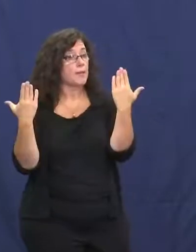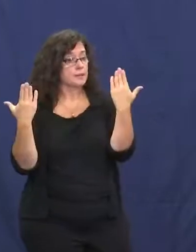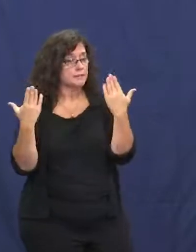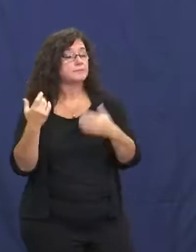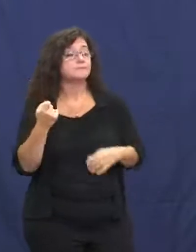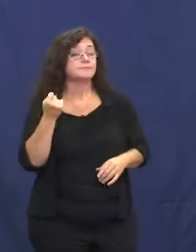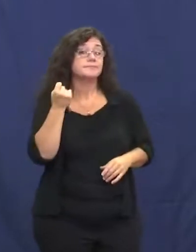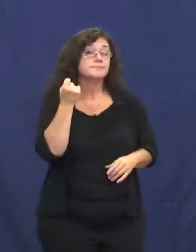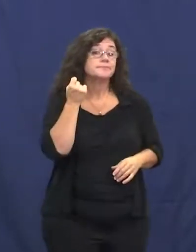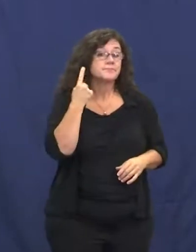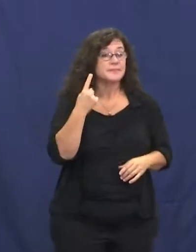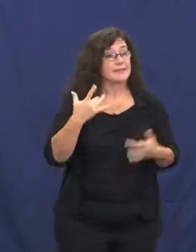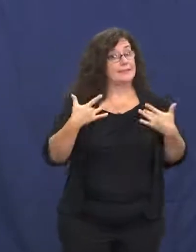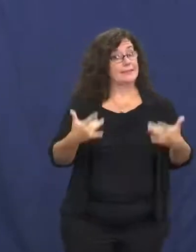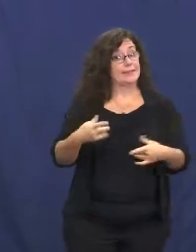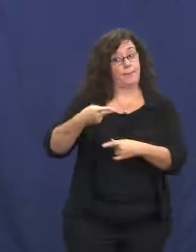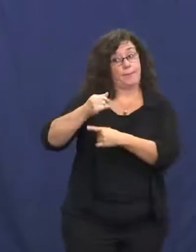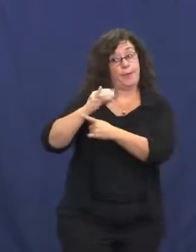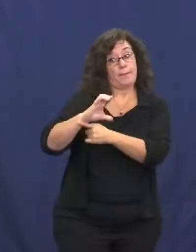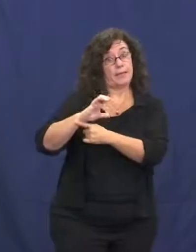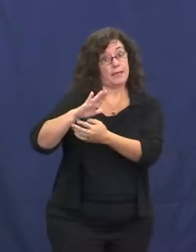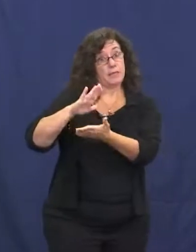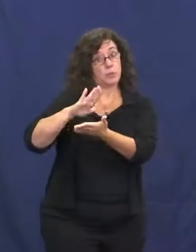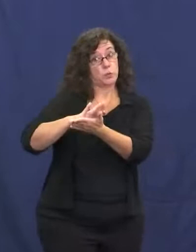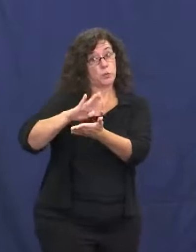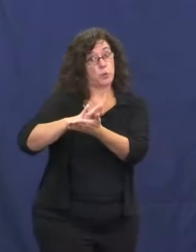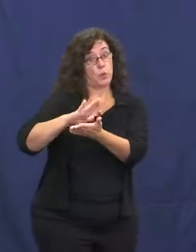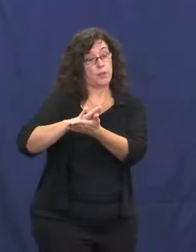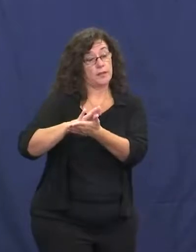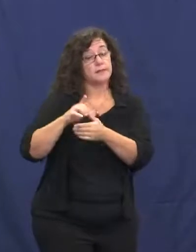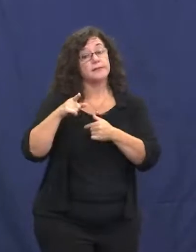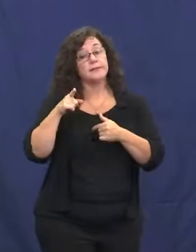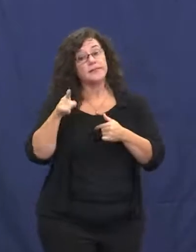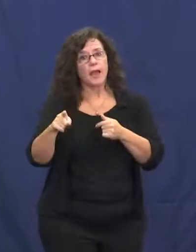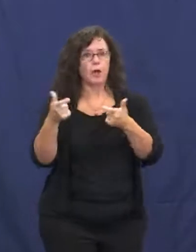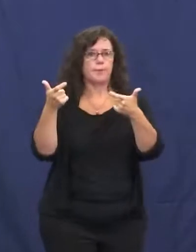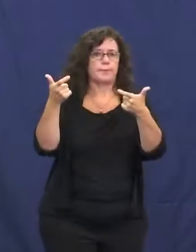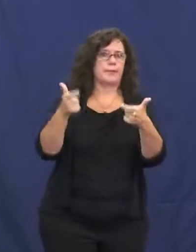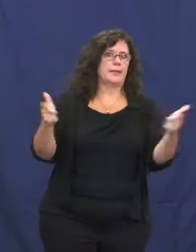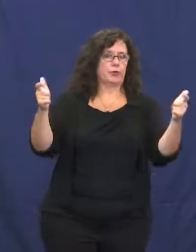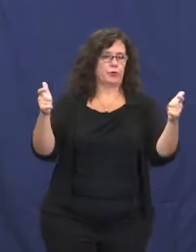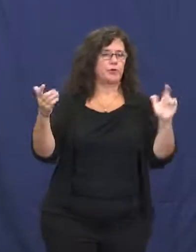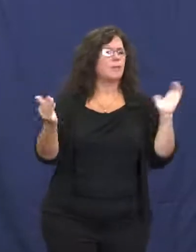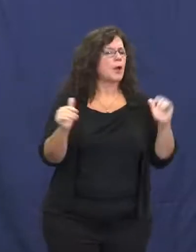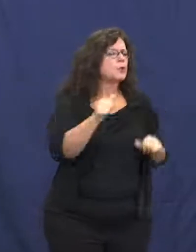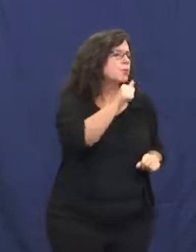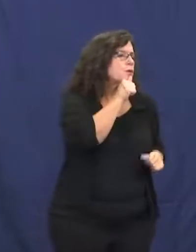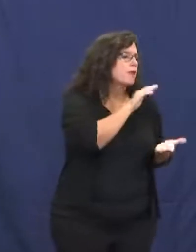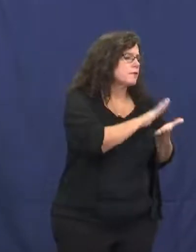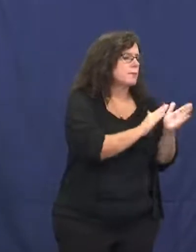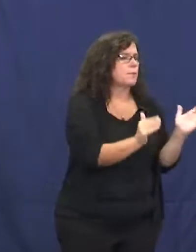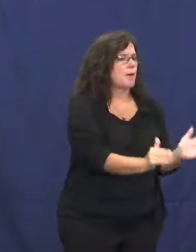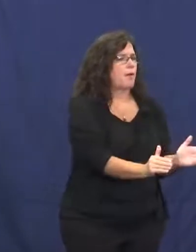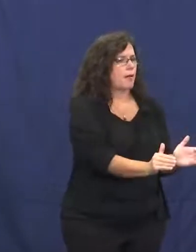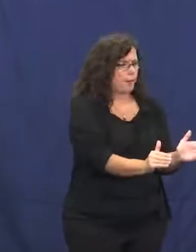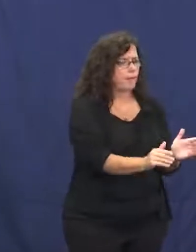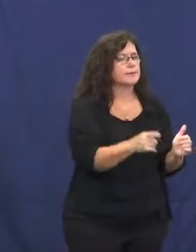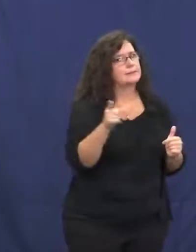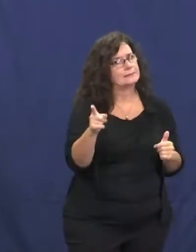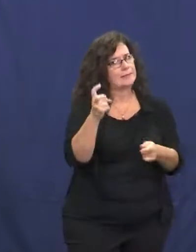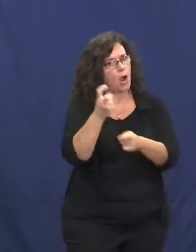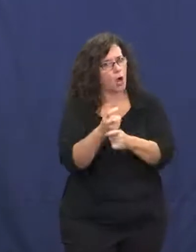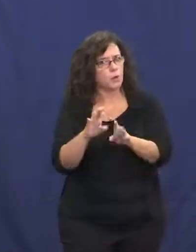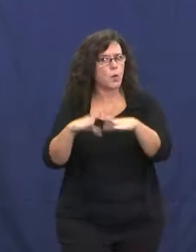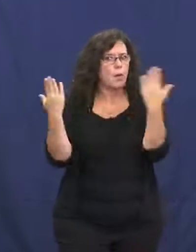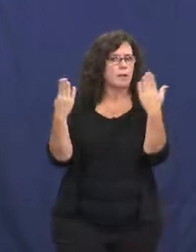scale are much larger and we can't be as nimble as, say, a private school can be. but also in using